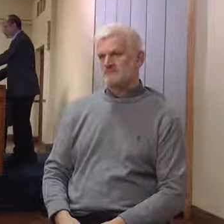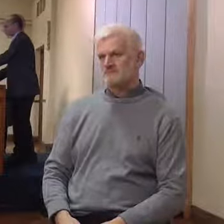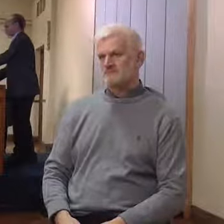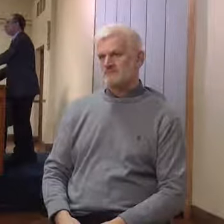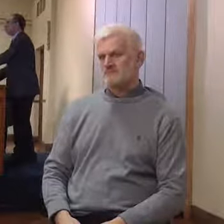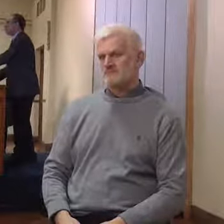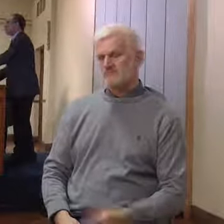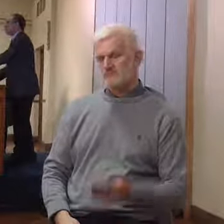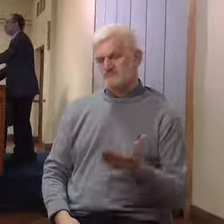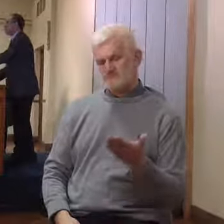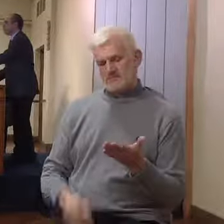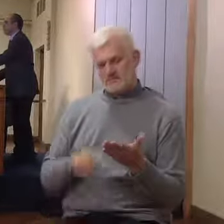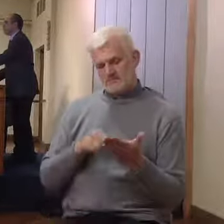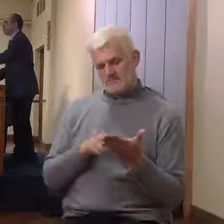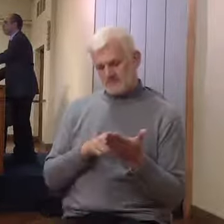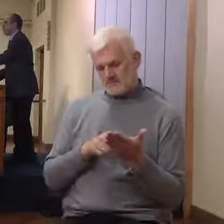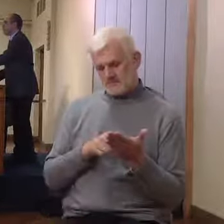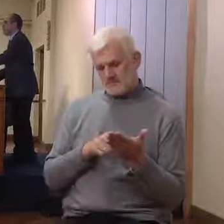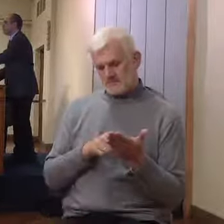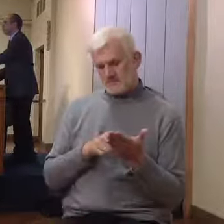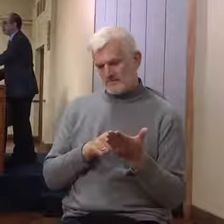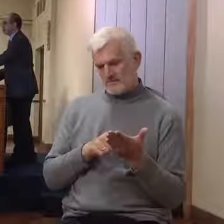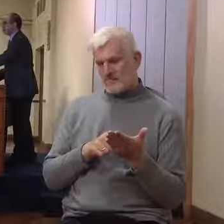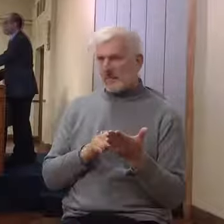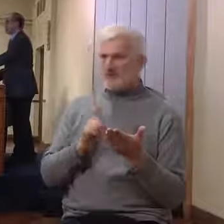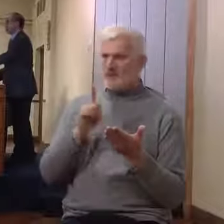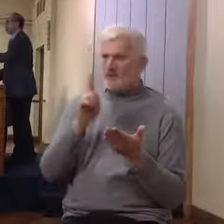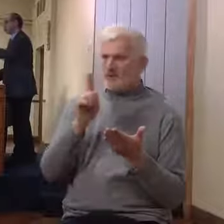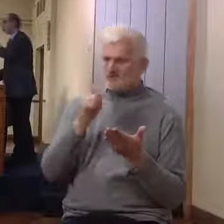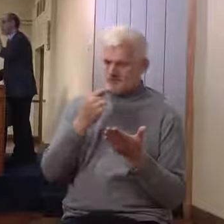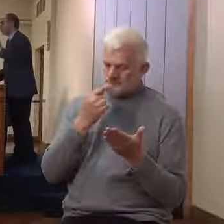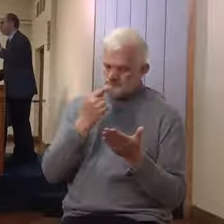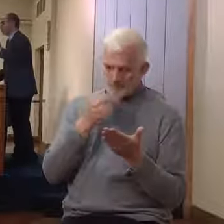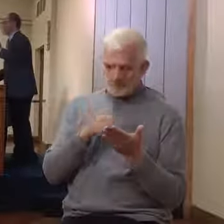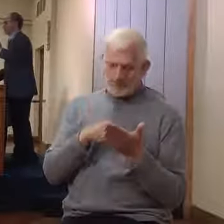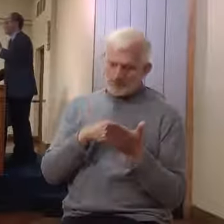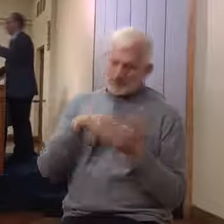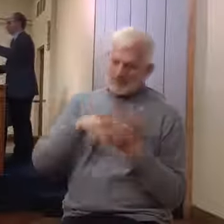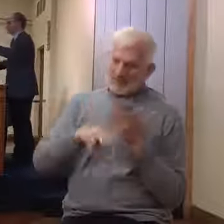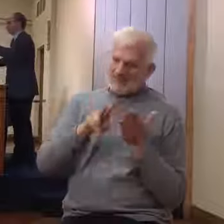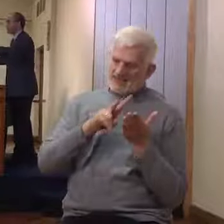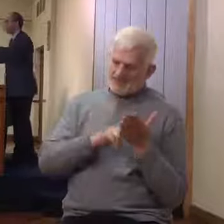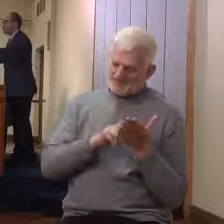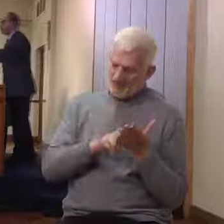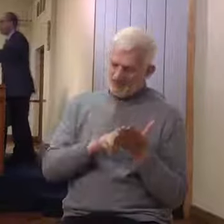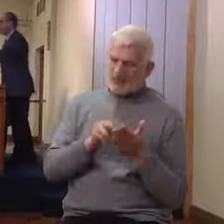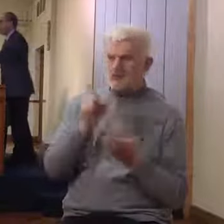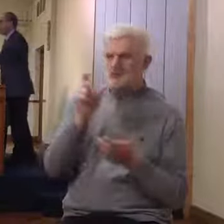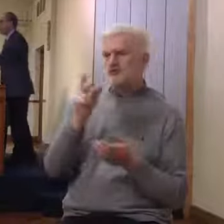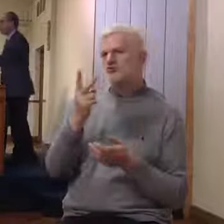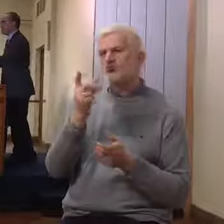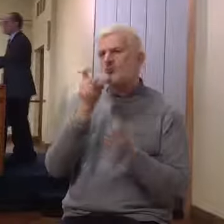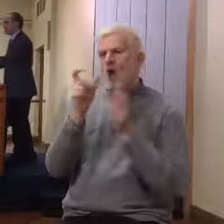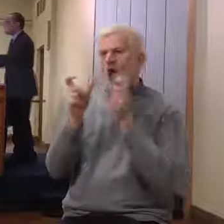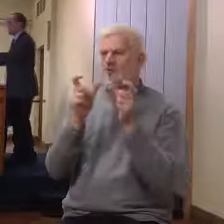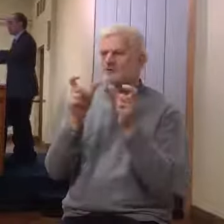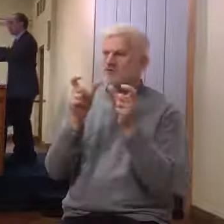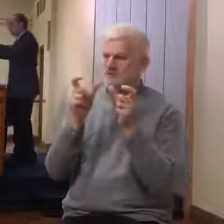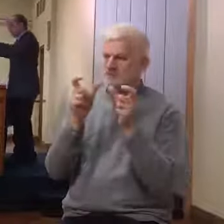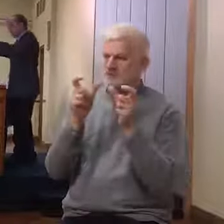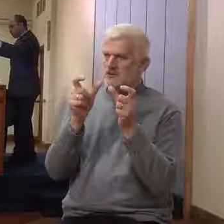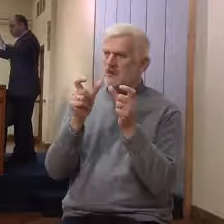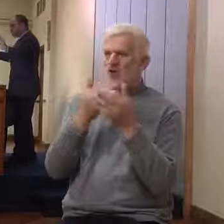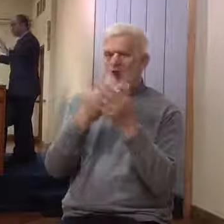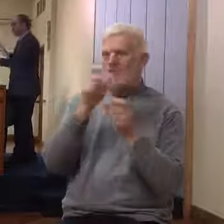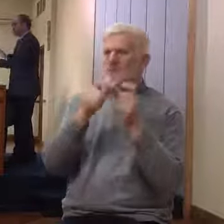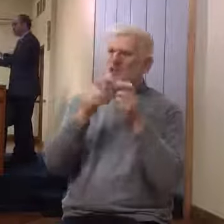this verse two of the most hated words if they are misunderstood. They are not hated by believers, but